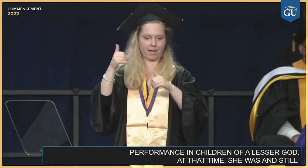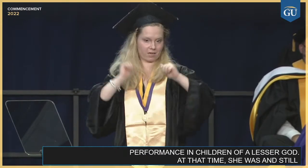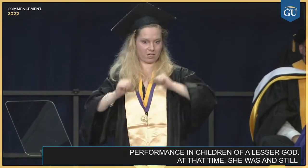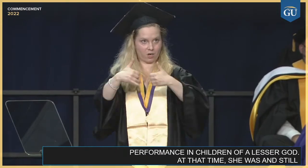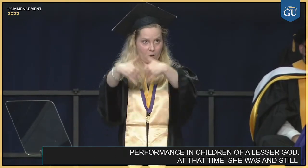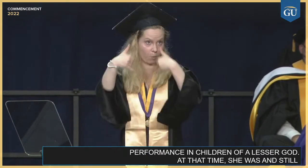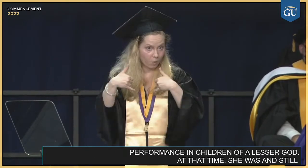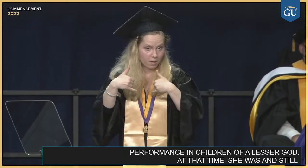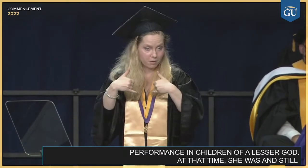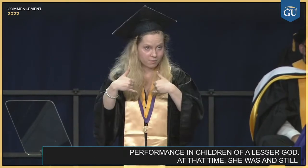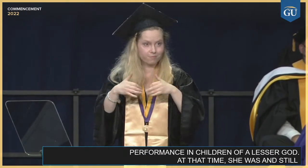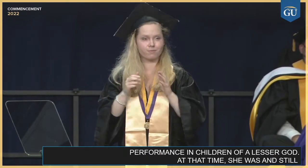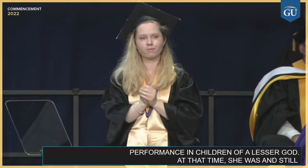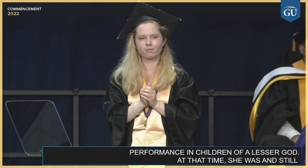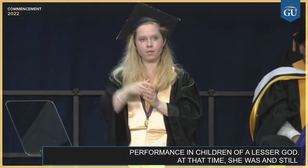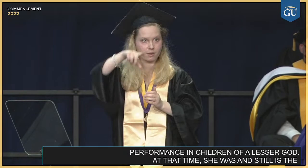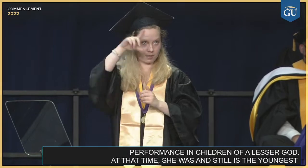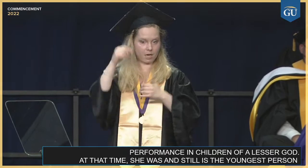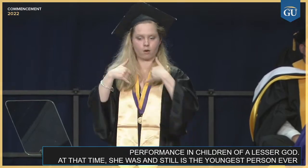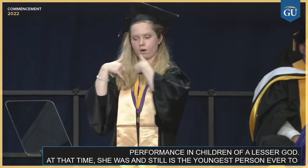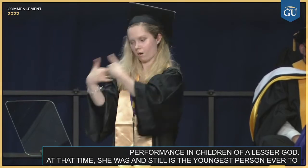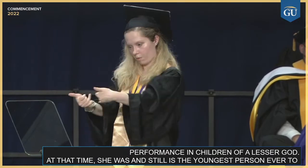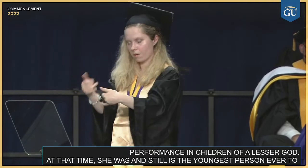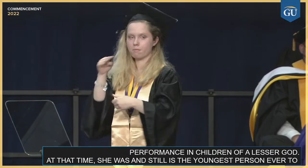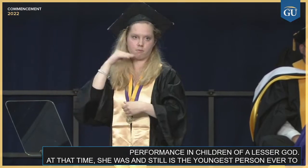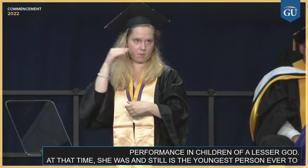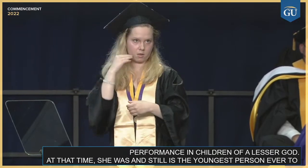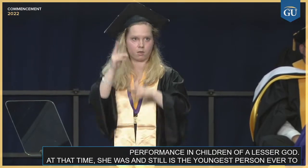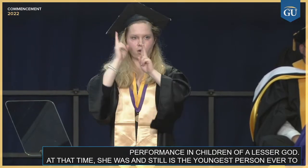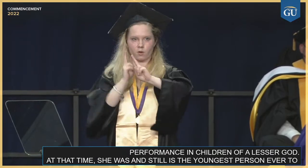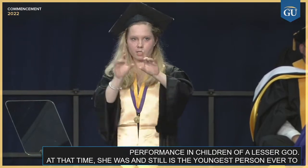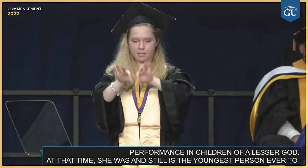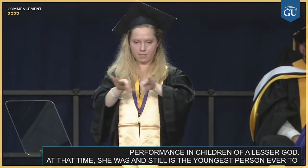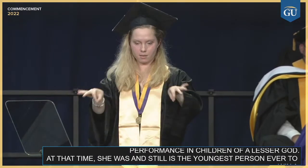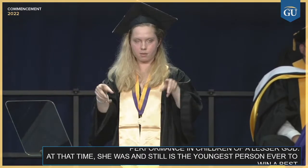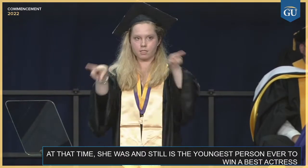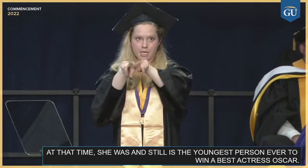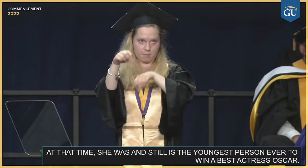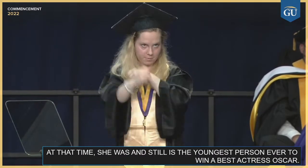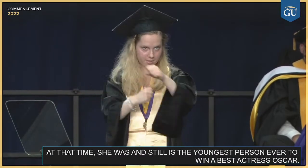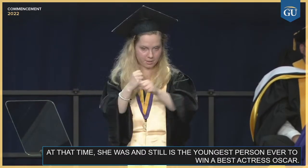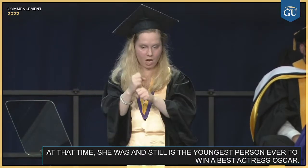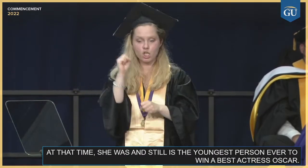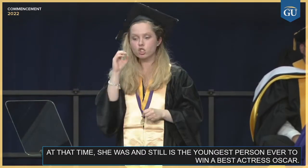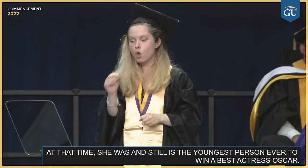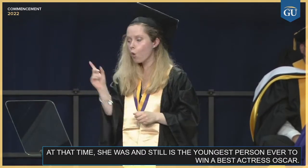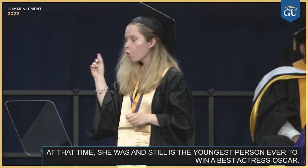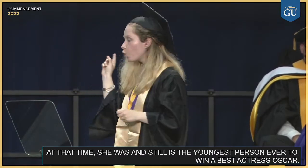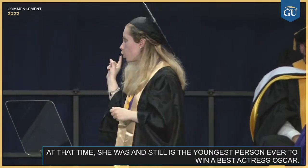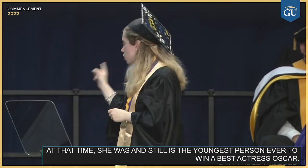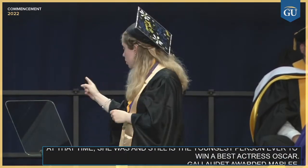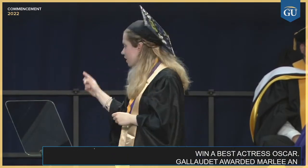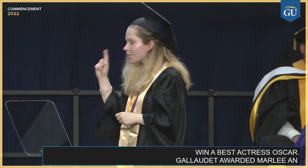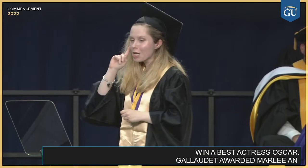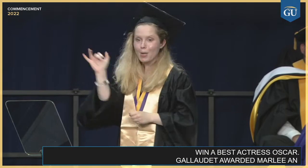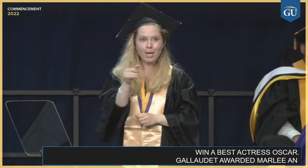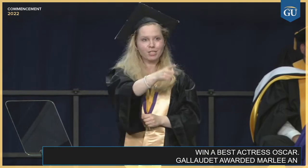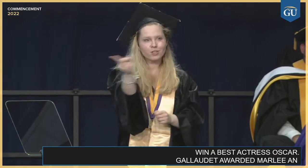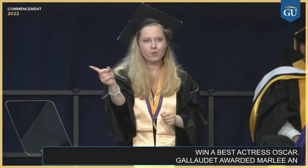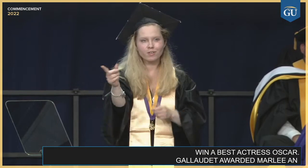person to ever win the Best Actress Oscar. Gallaudet awarded Marley an honorary degree the same year.